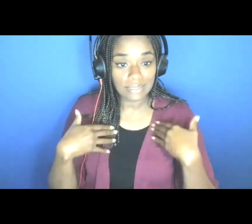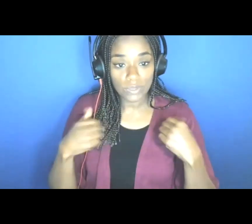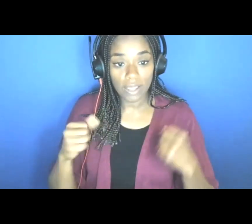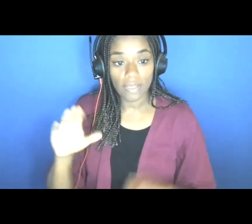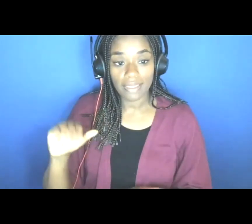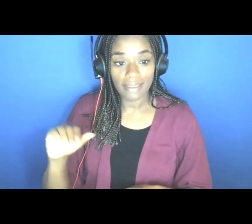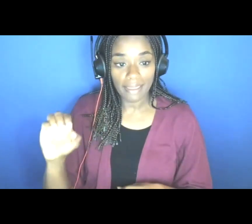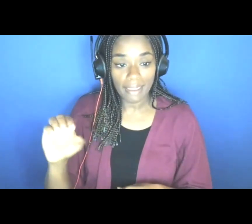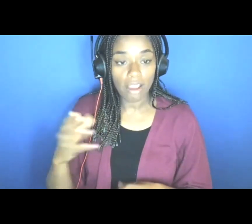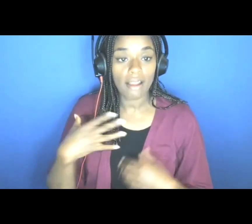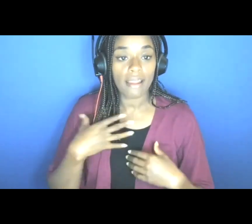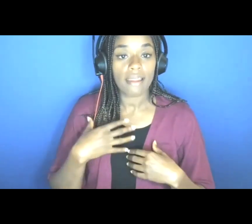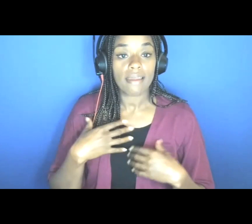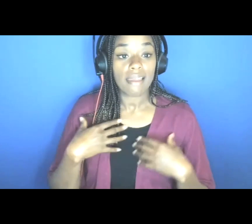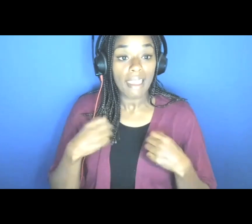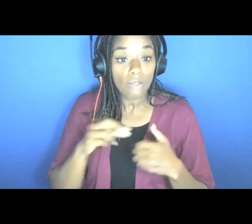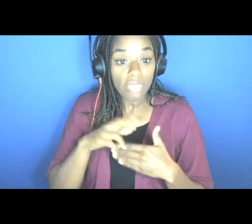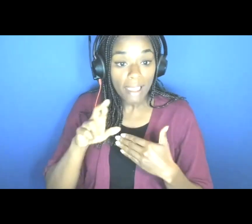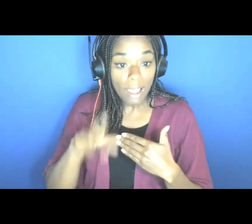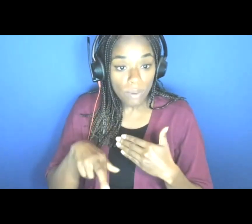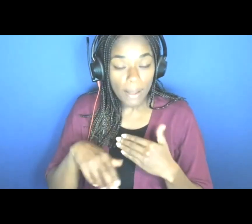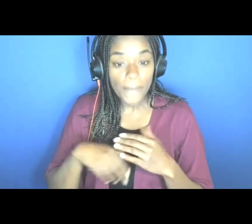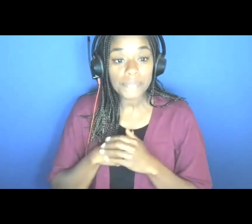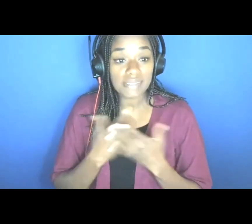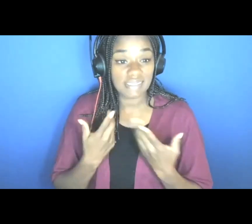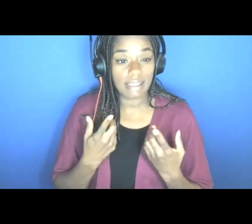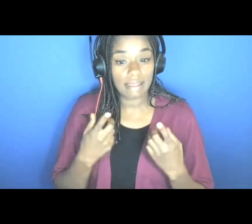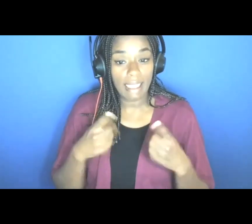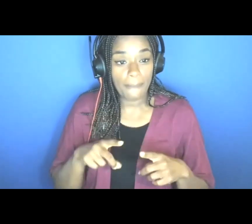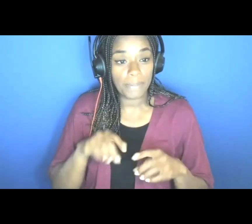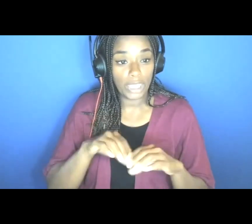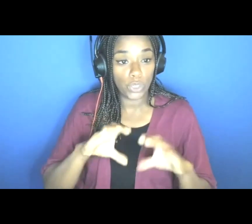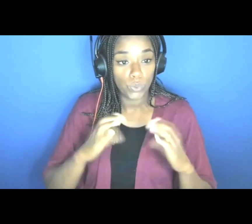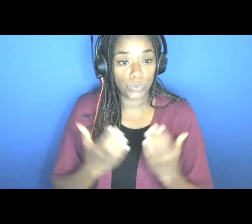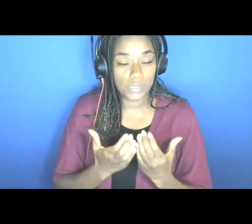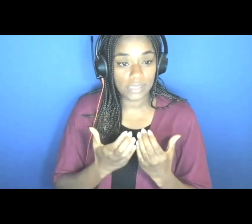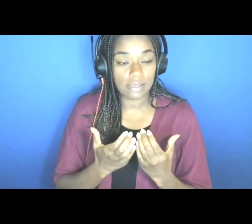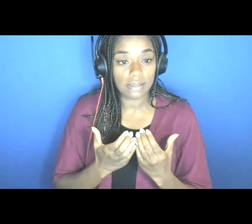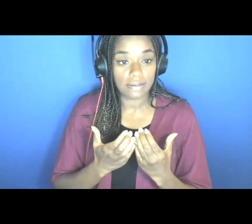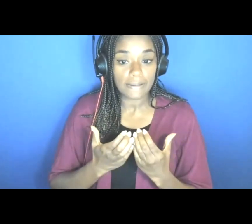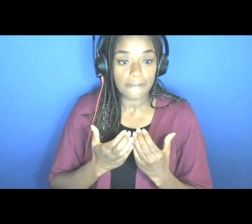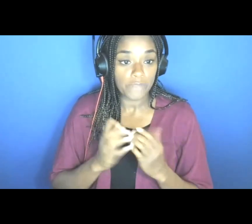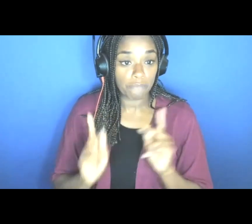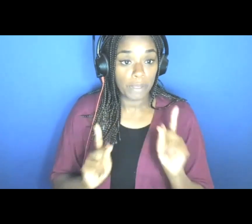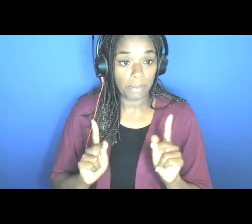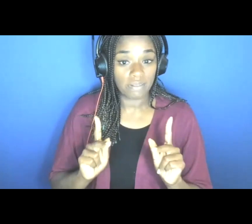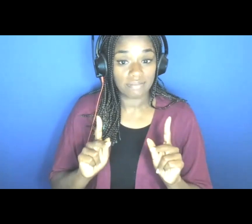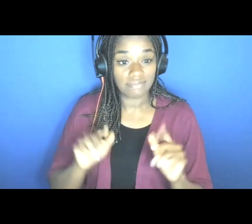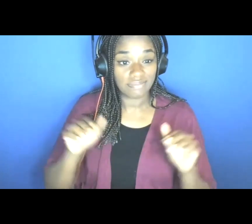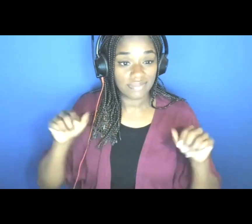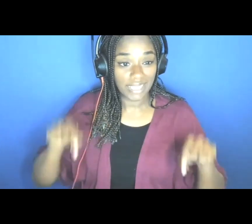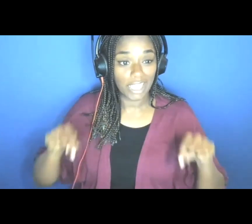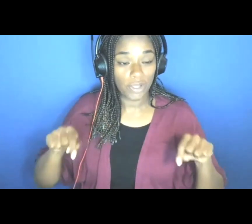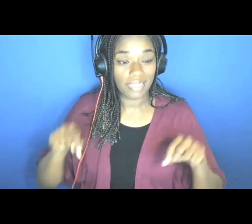health outcomes that occur among populations. And in our country,